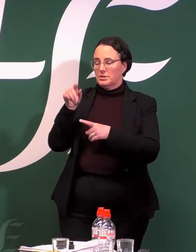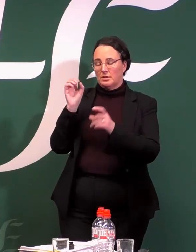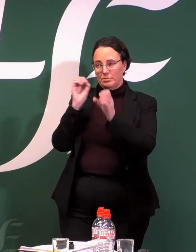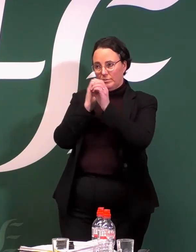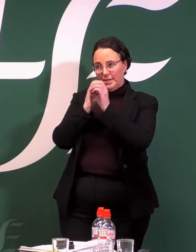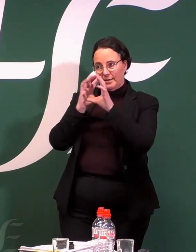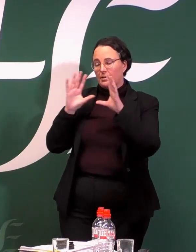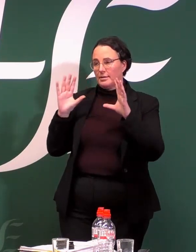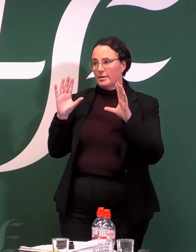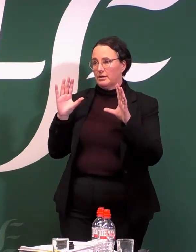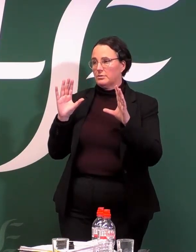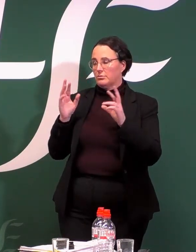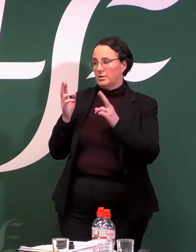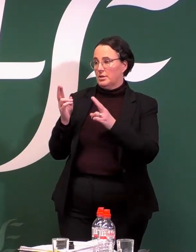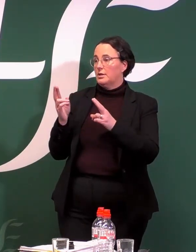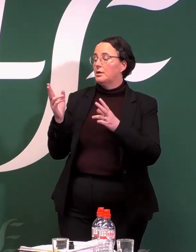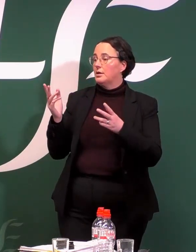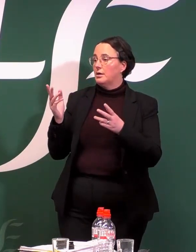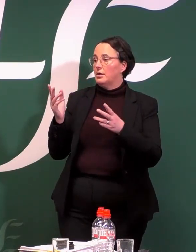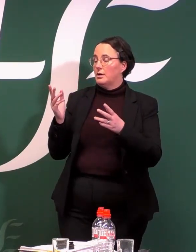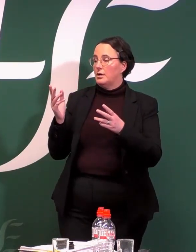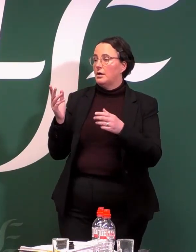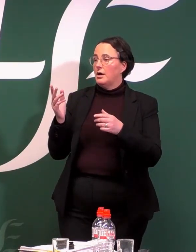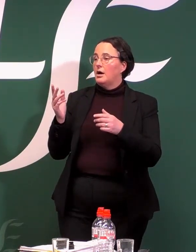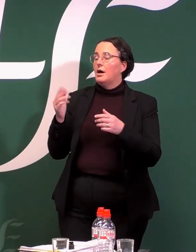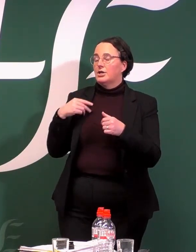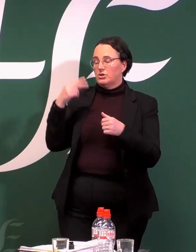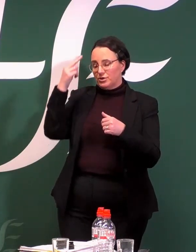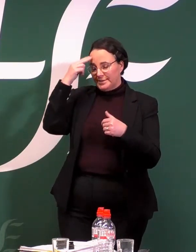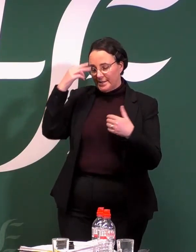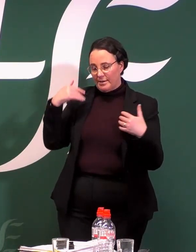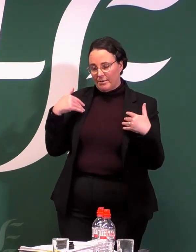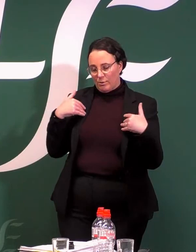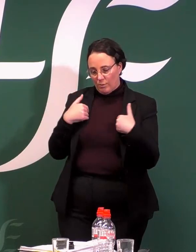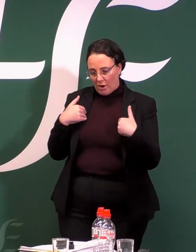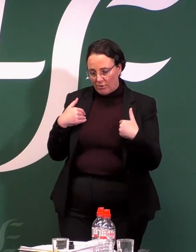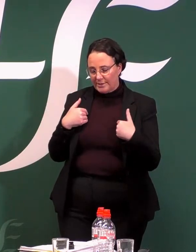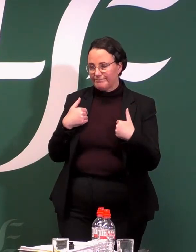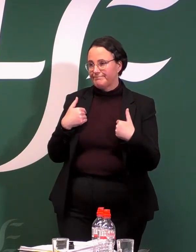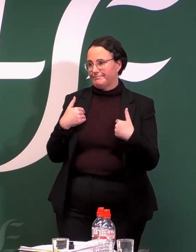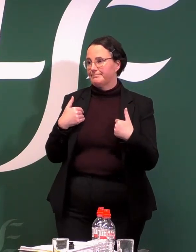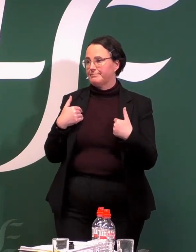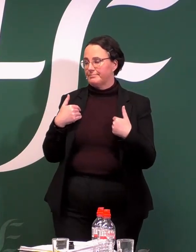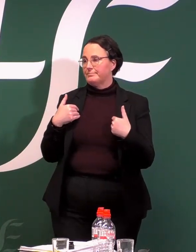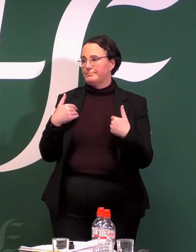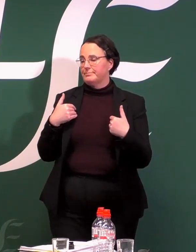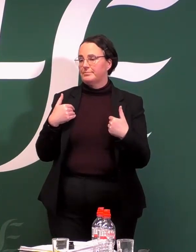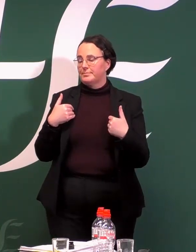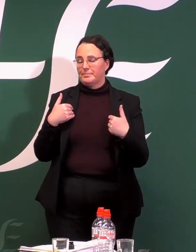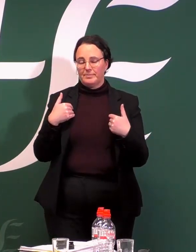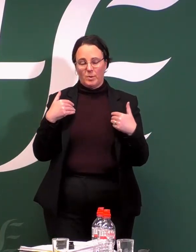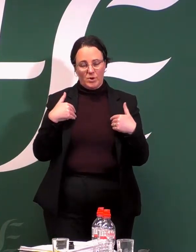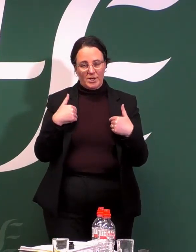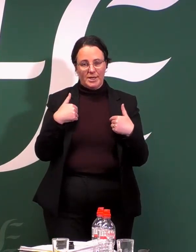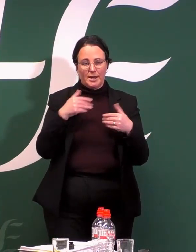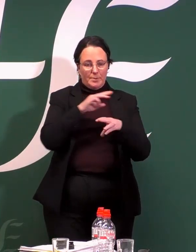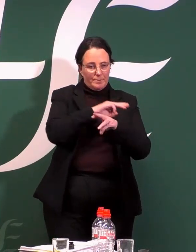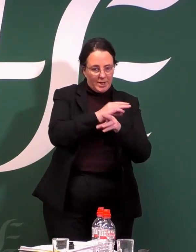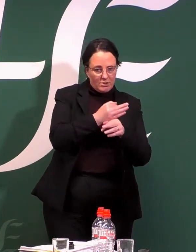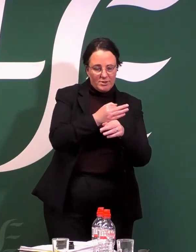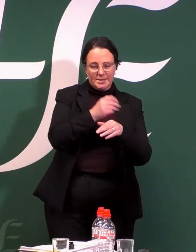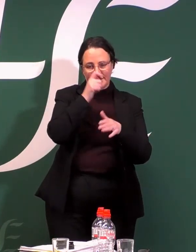not. I can understand how much worry and concern this causes for parents, for teachers, for